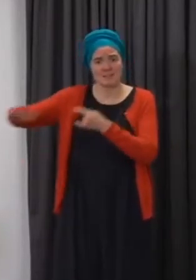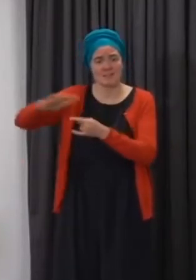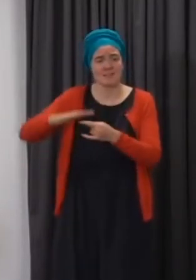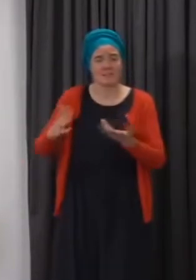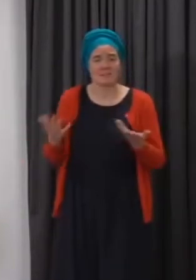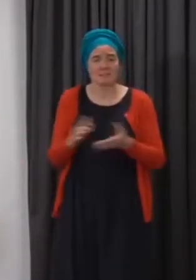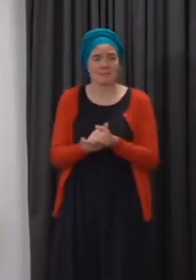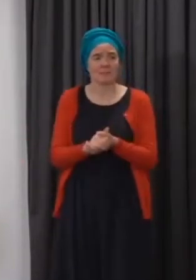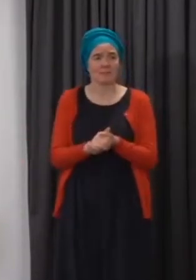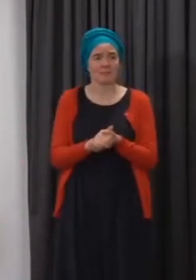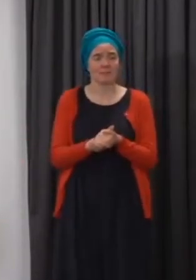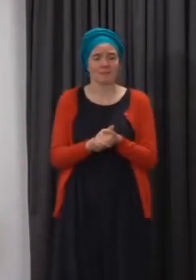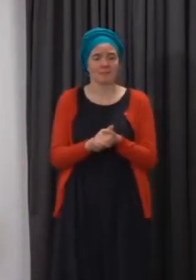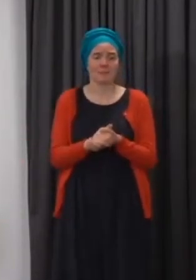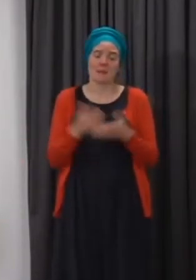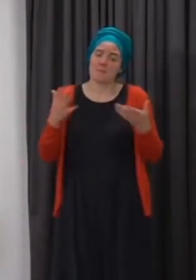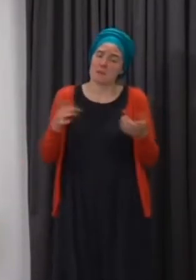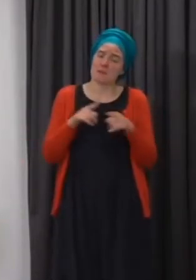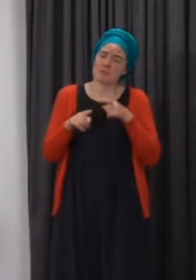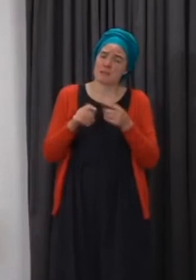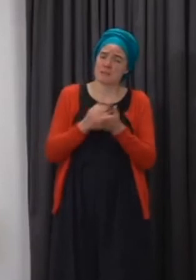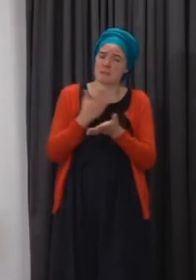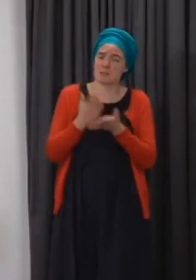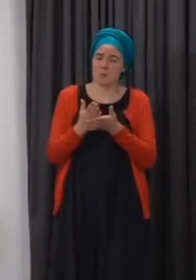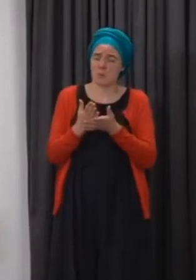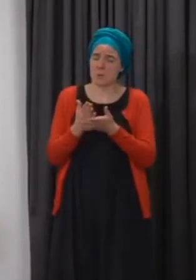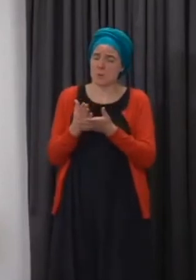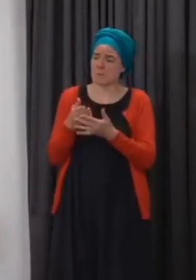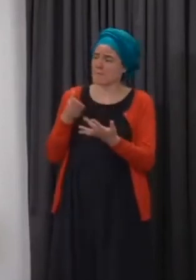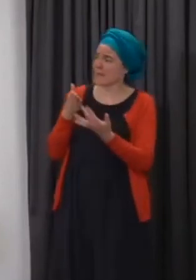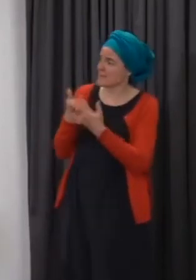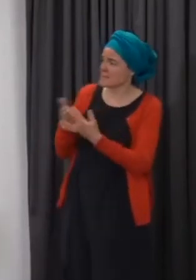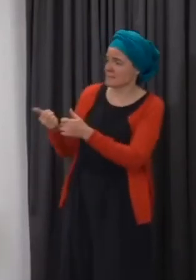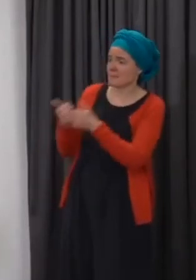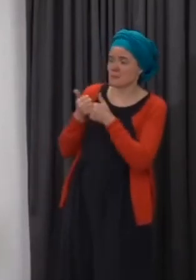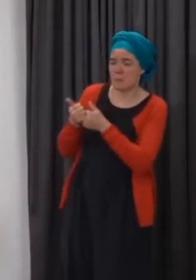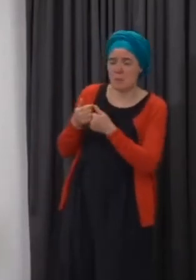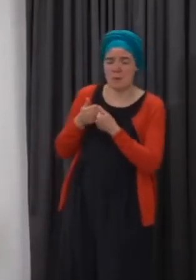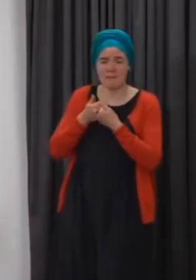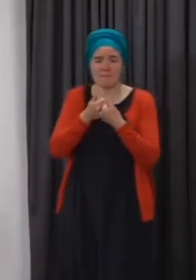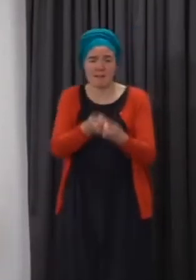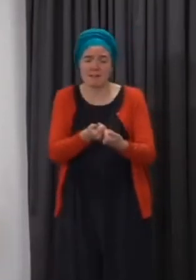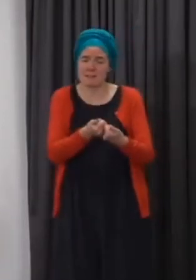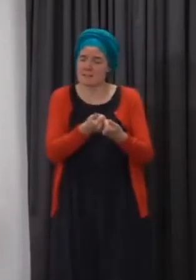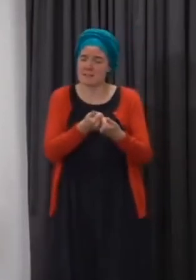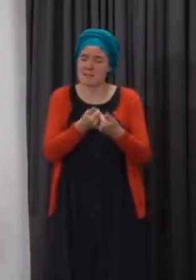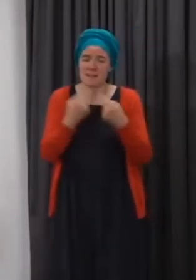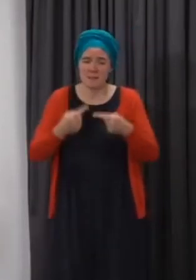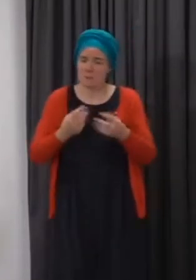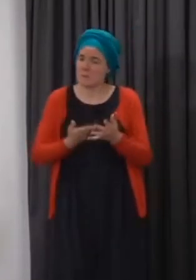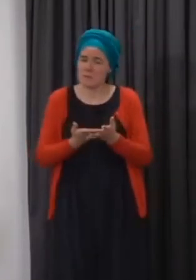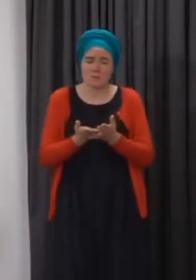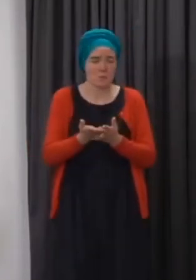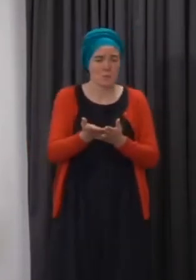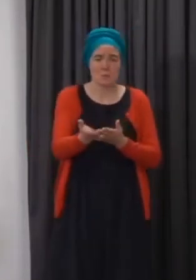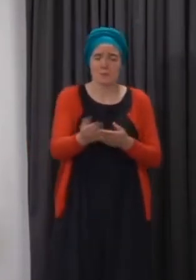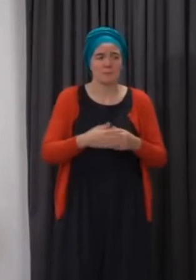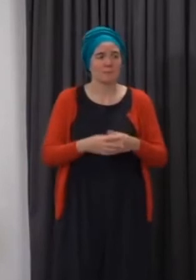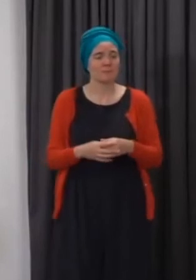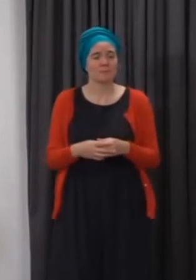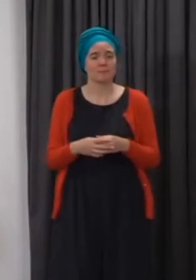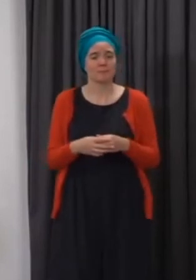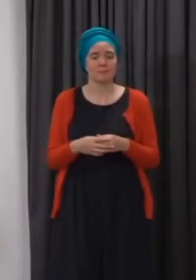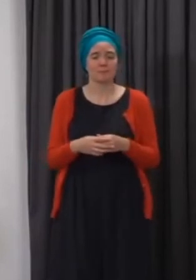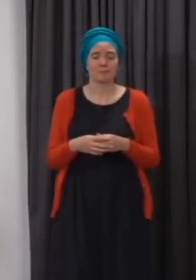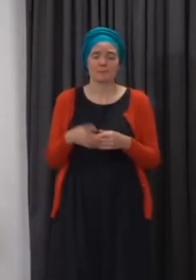indicating earlier, we've also tried to make sure that access to support and advice has been available throughout. There were changes to the rules around testing for patients